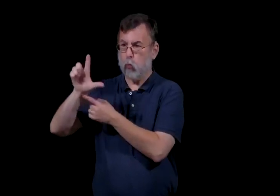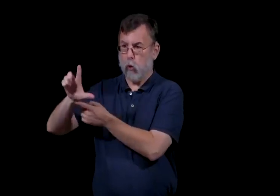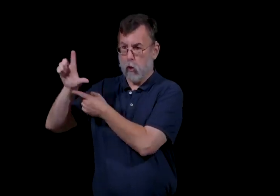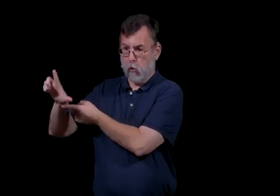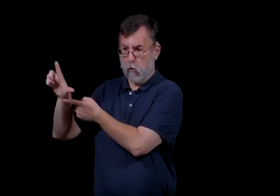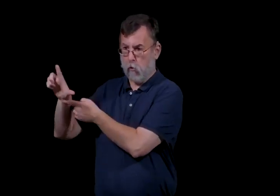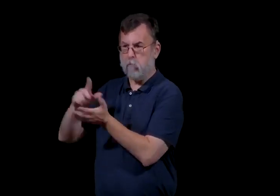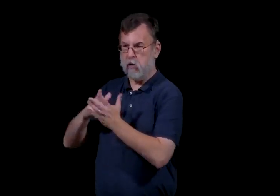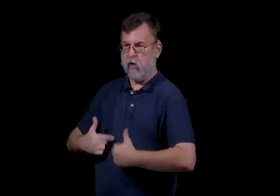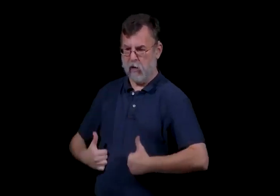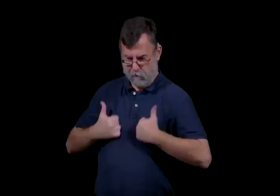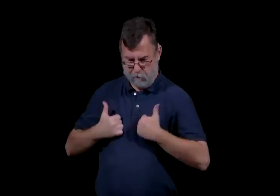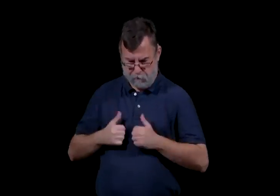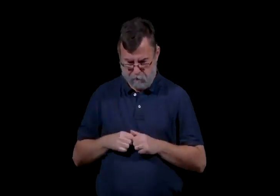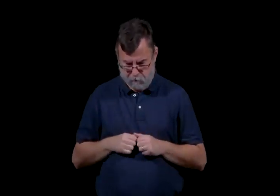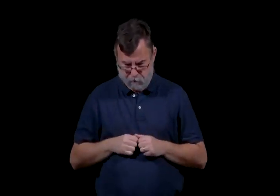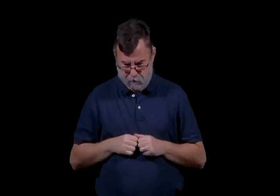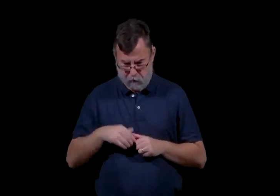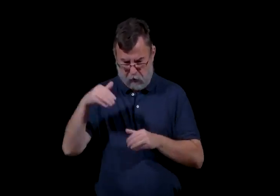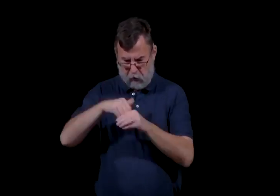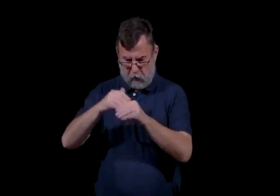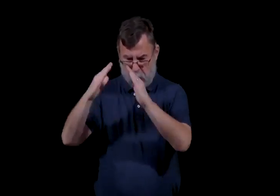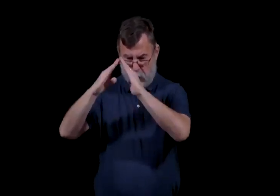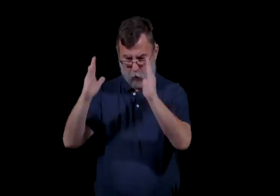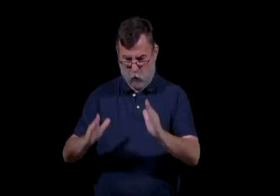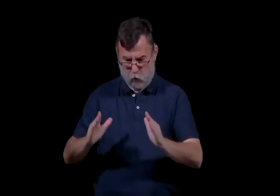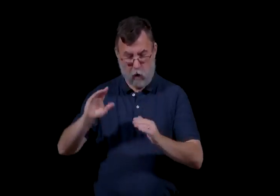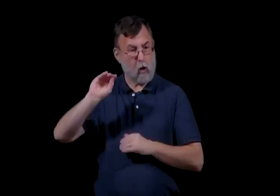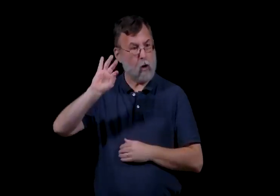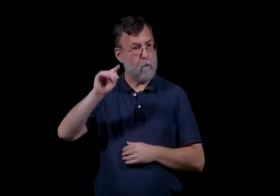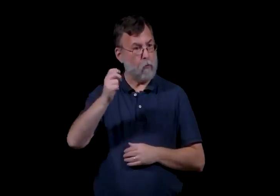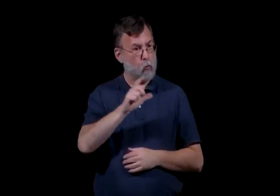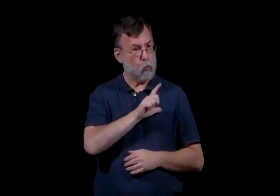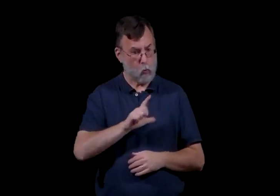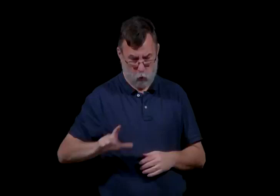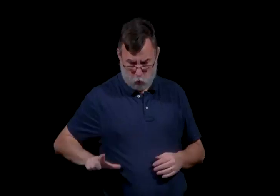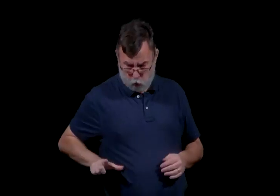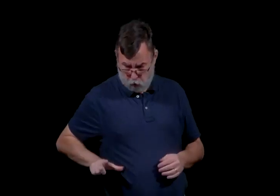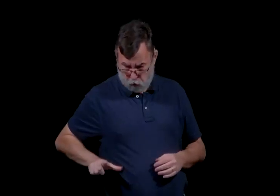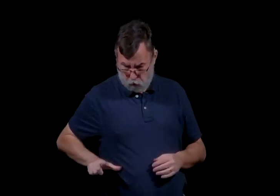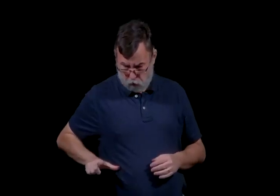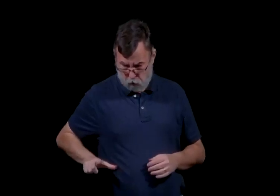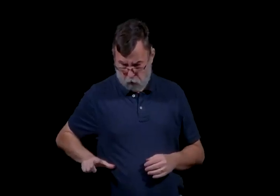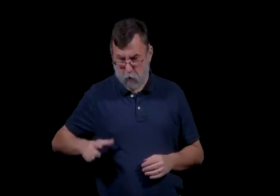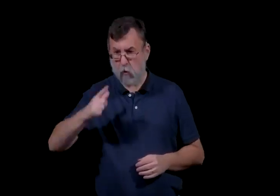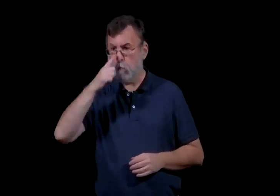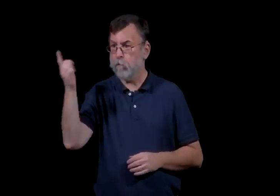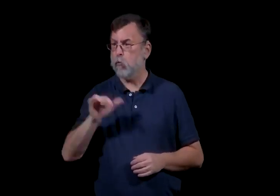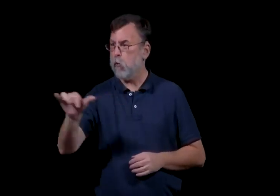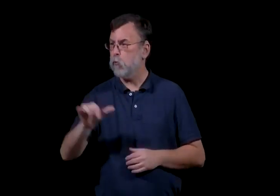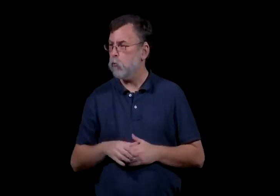dwell, which means live, in the house of the Lord